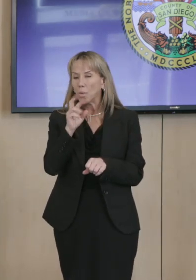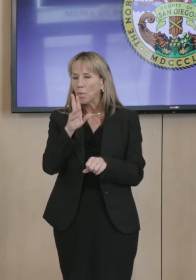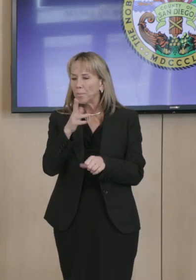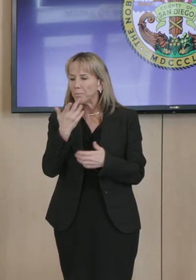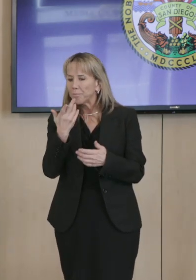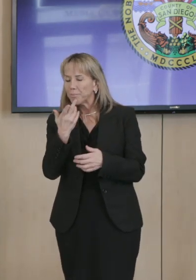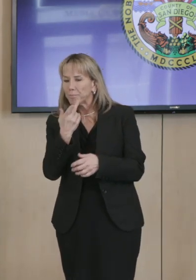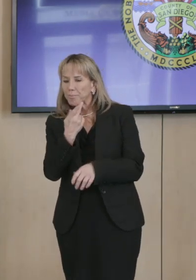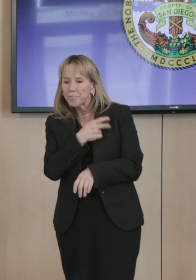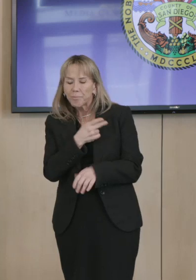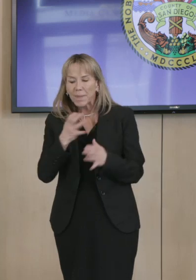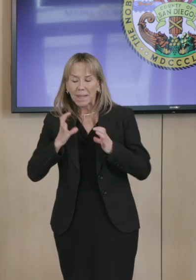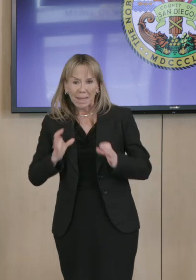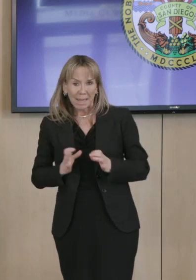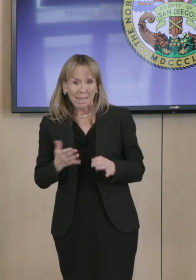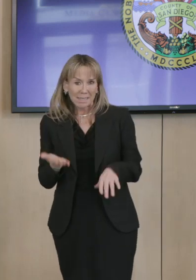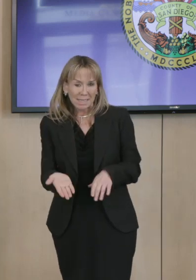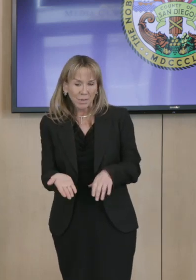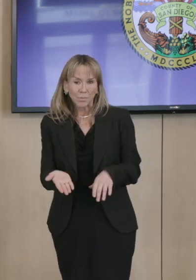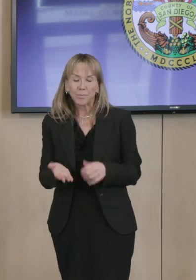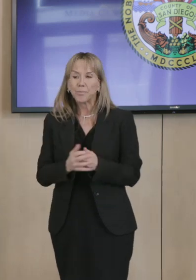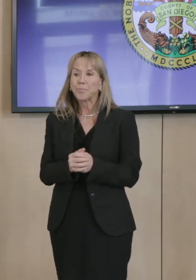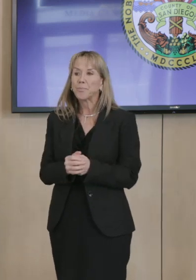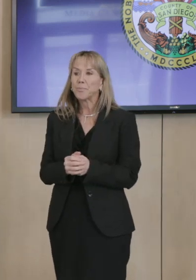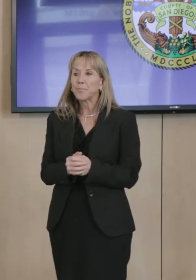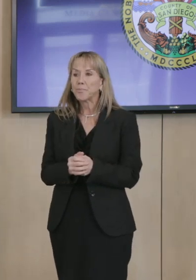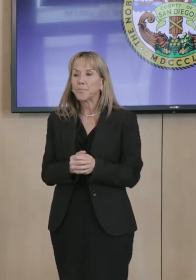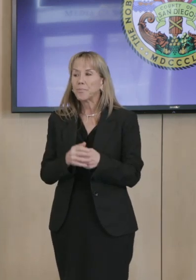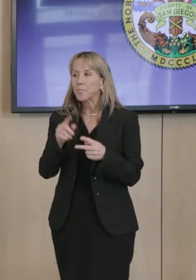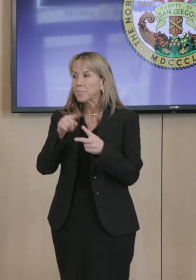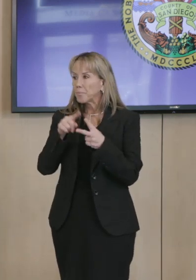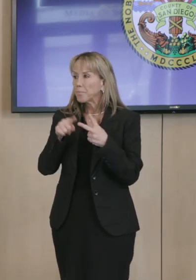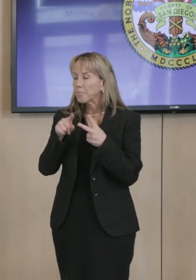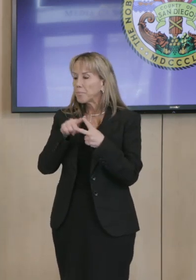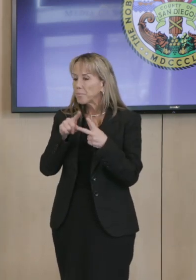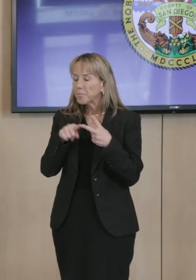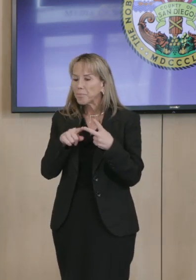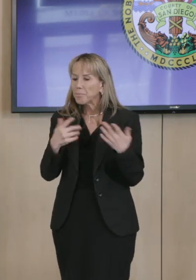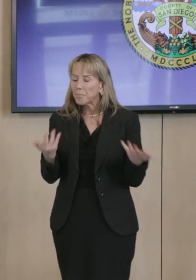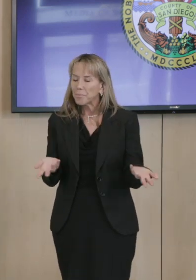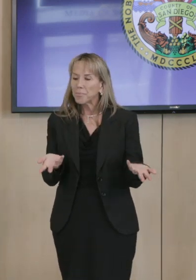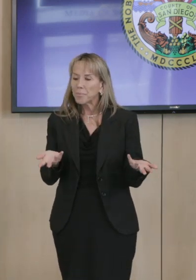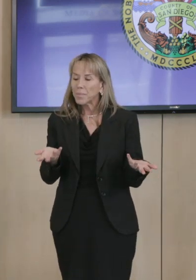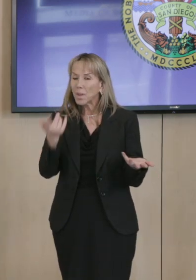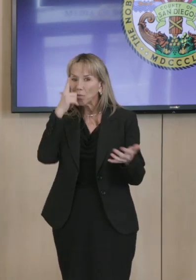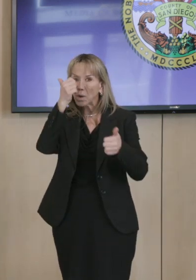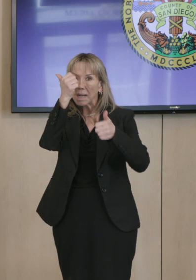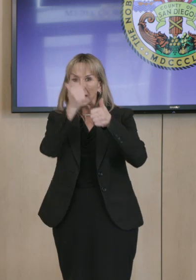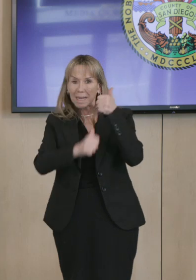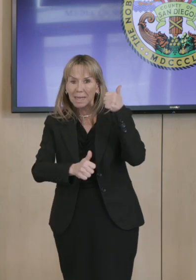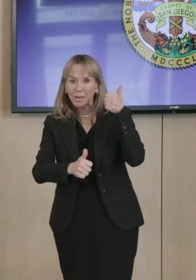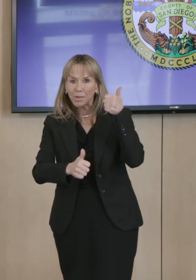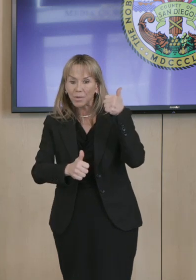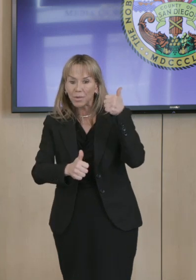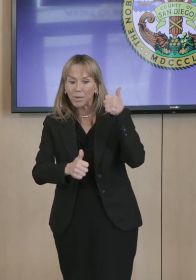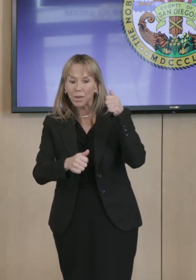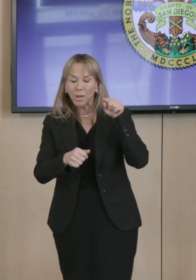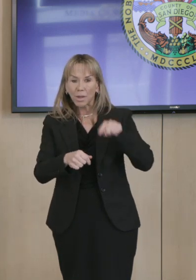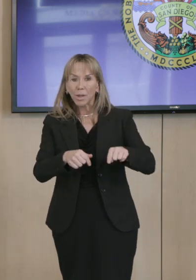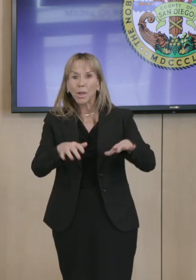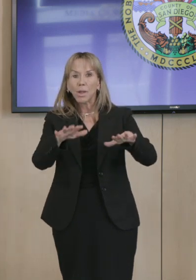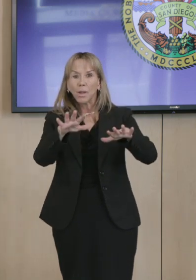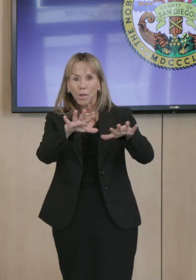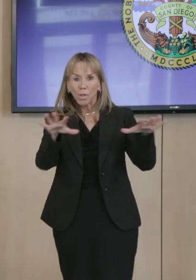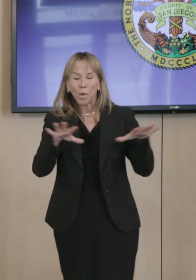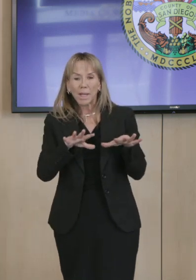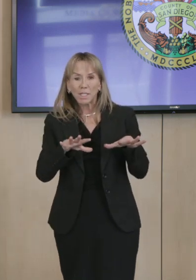client at that facility or a patient at that facility. And we had, for each one of these locations, sorry,